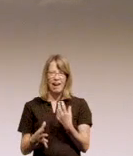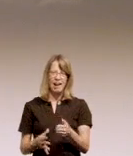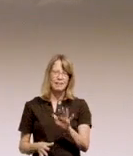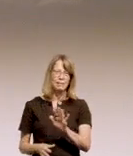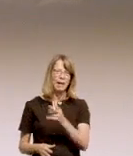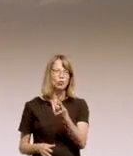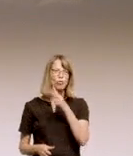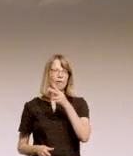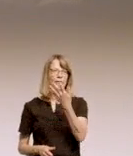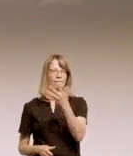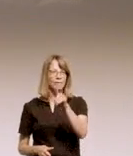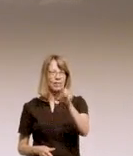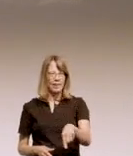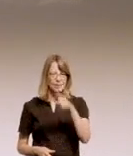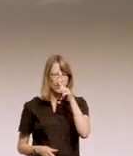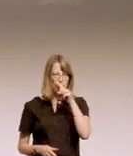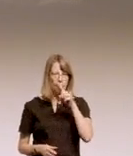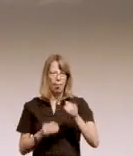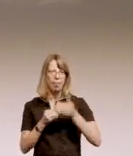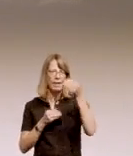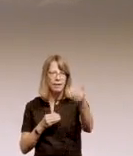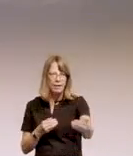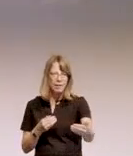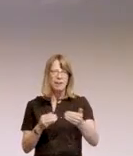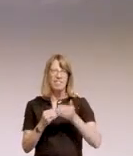with a scope to about 450,000 in the next 2 years.